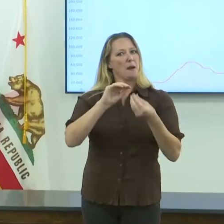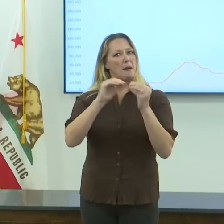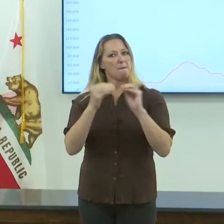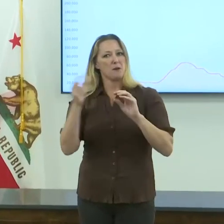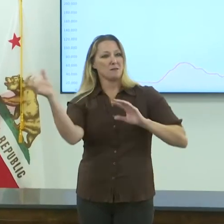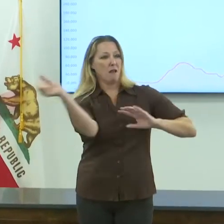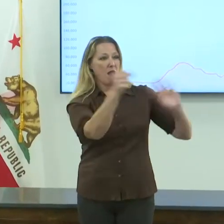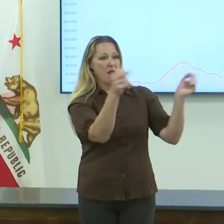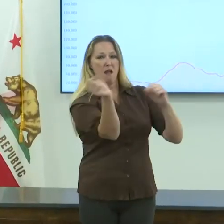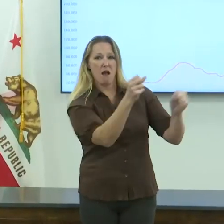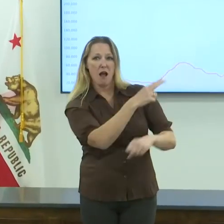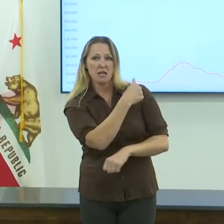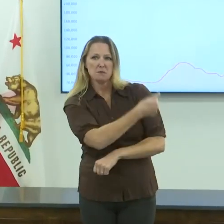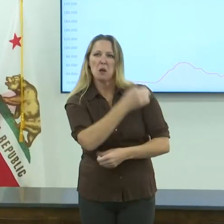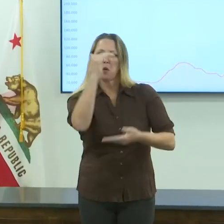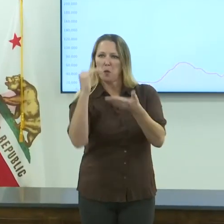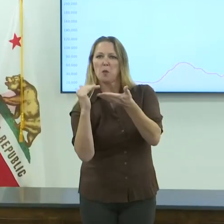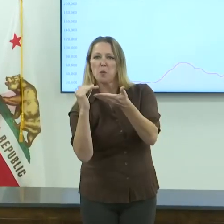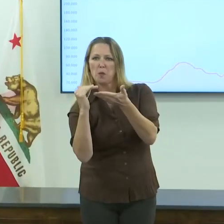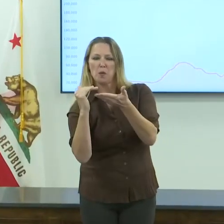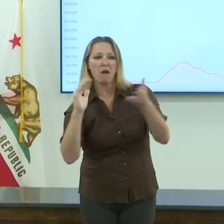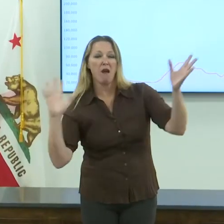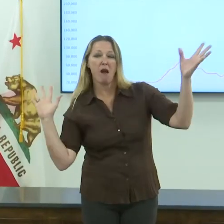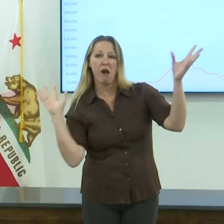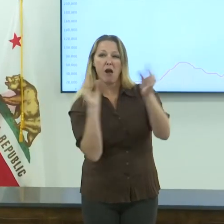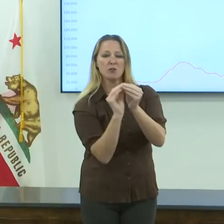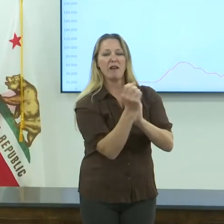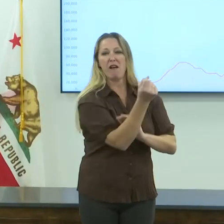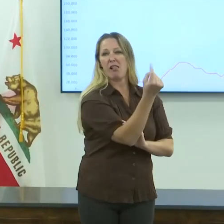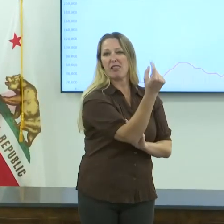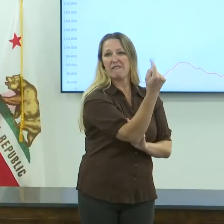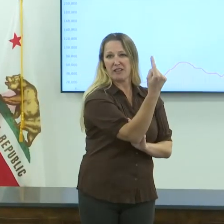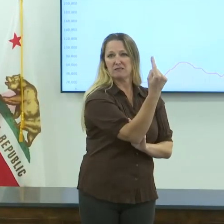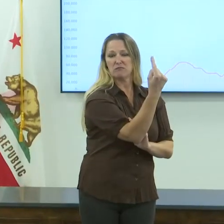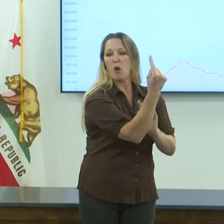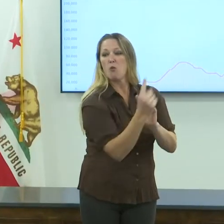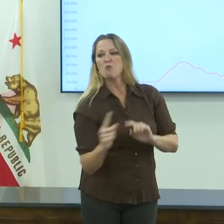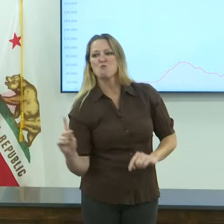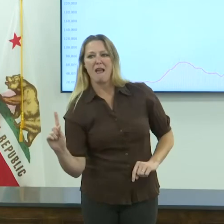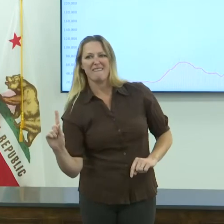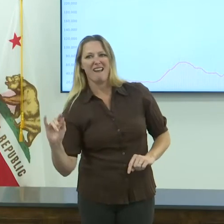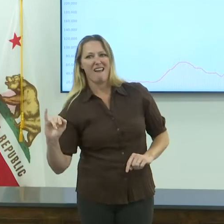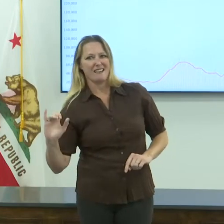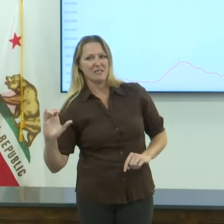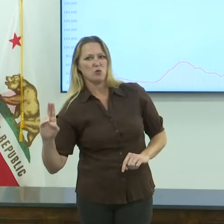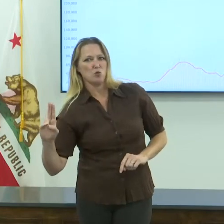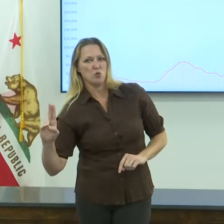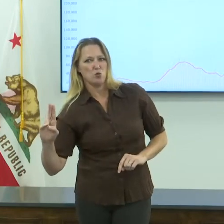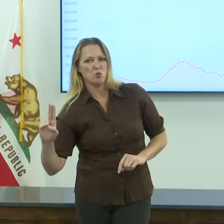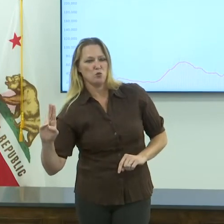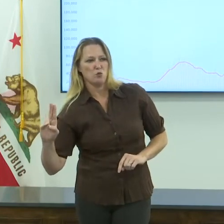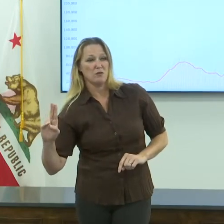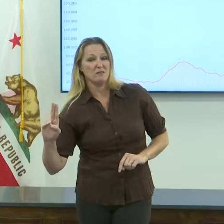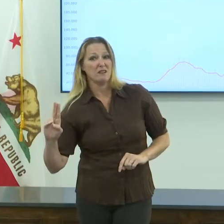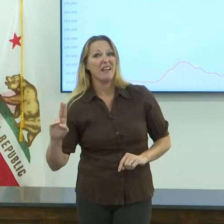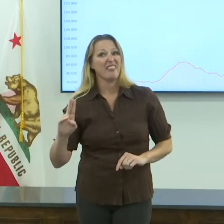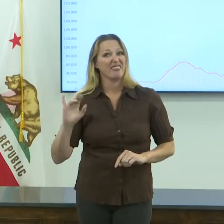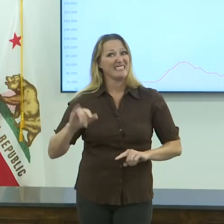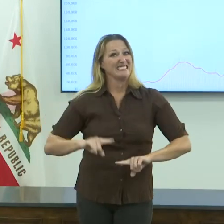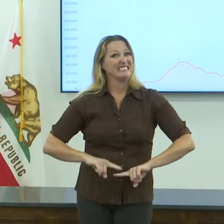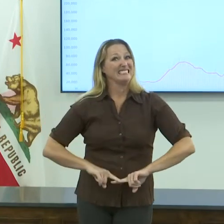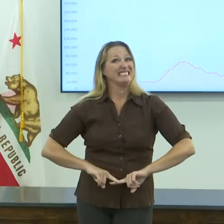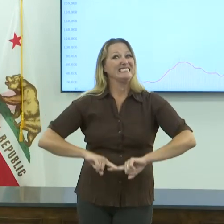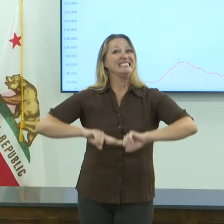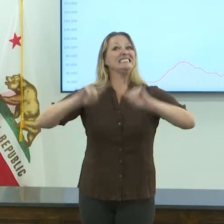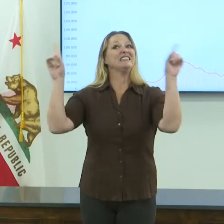hospital. We have 11 in our hospital, one of whom is in intensive care, and this differs dramatically again from the slide you see